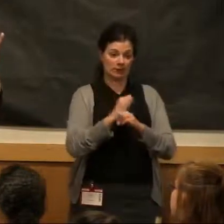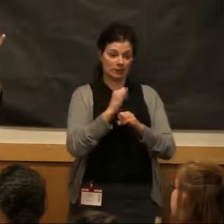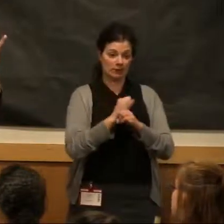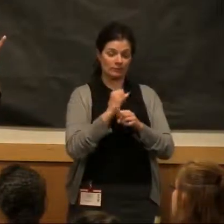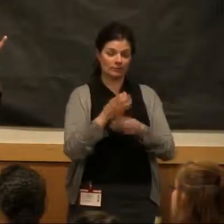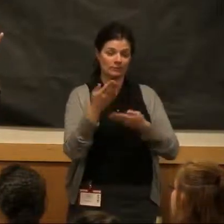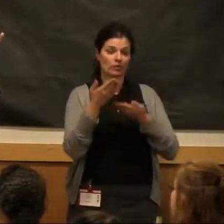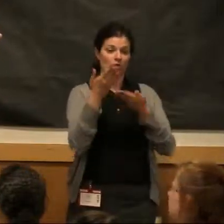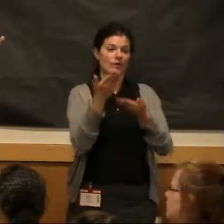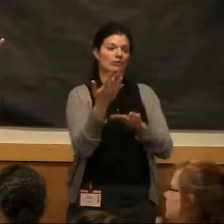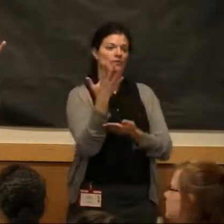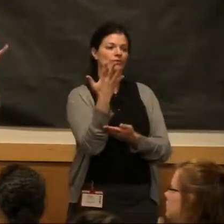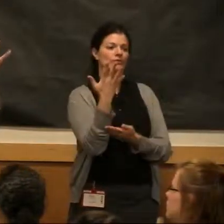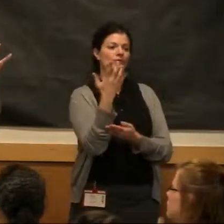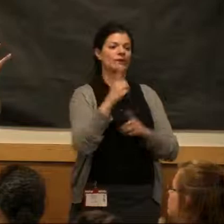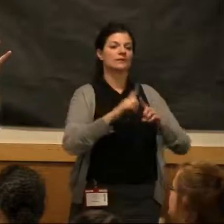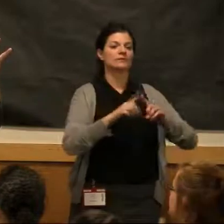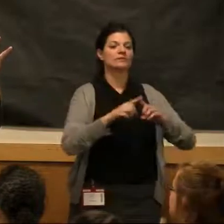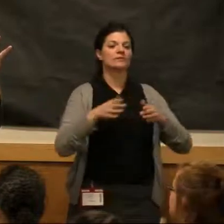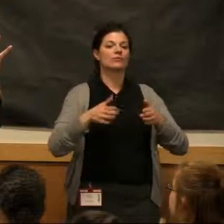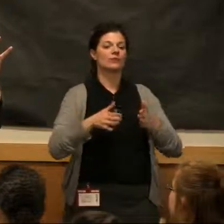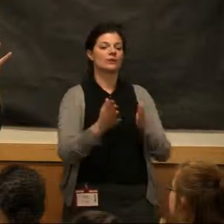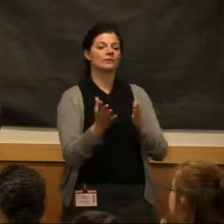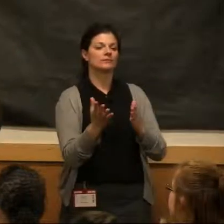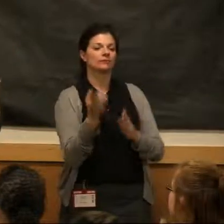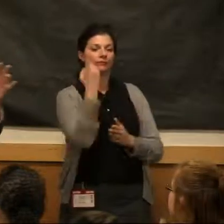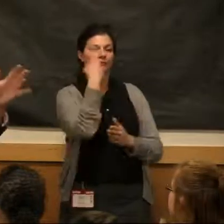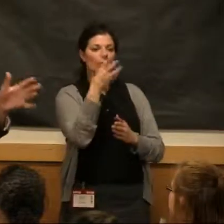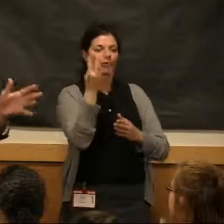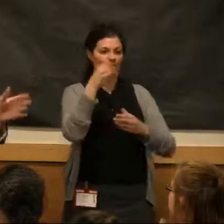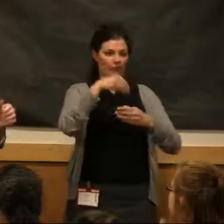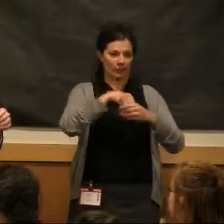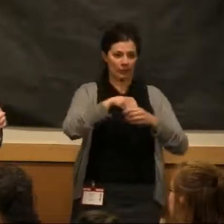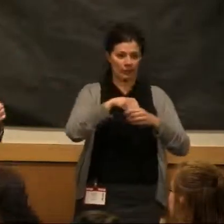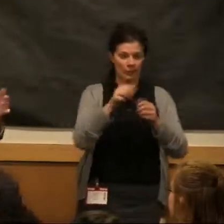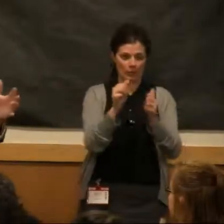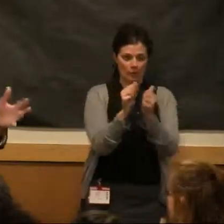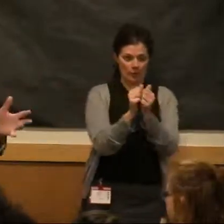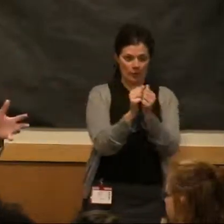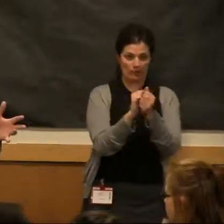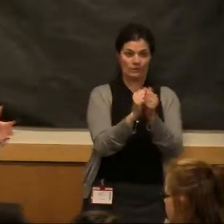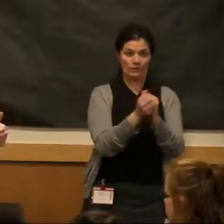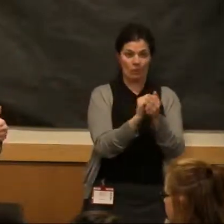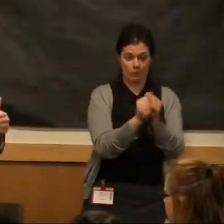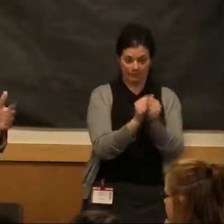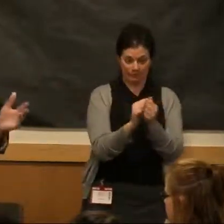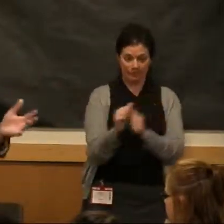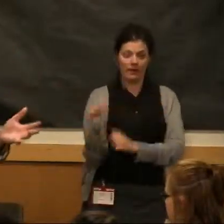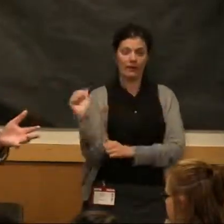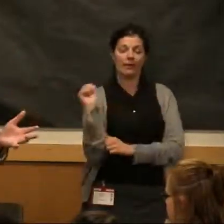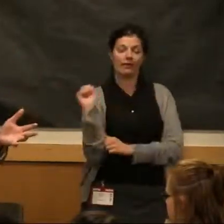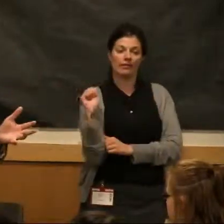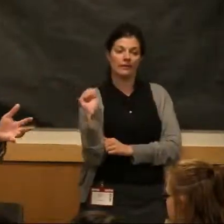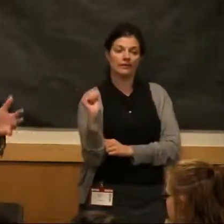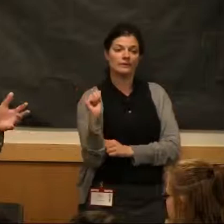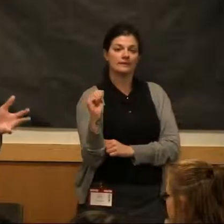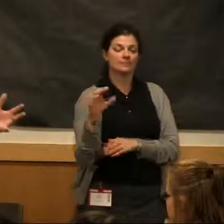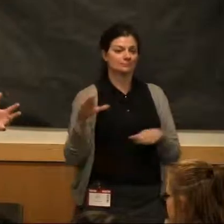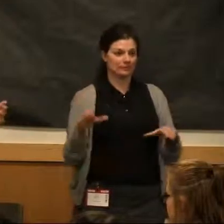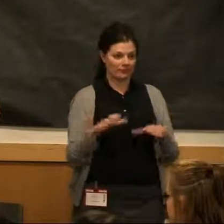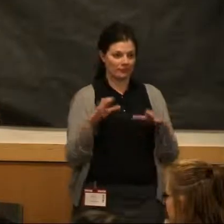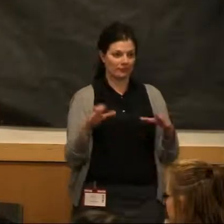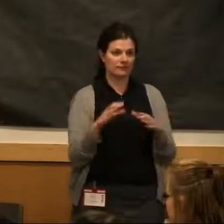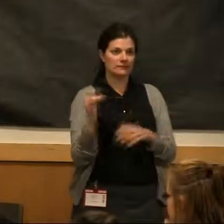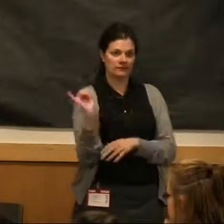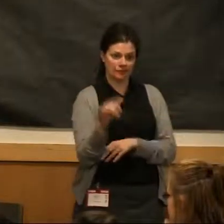probably about 5 different ways for you to get involved in sports, in athletics, in sporting activities,